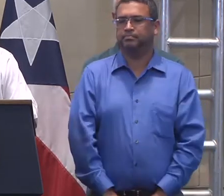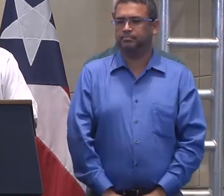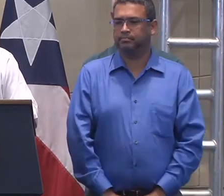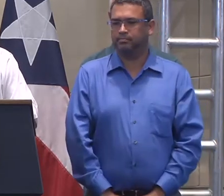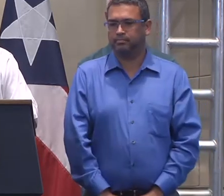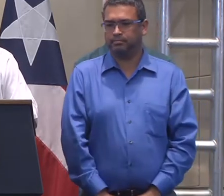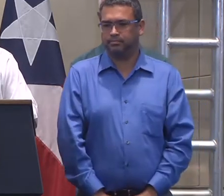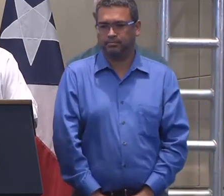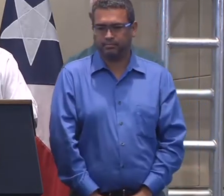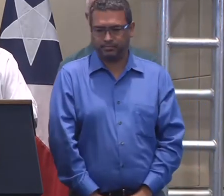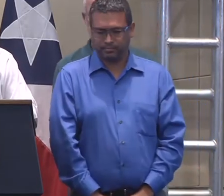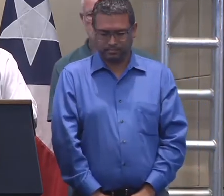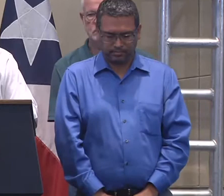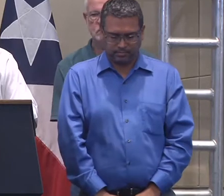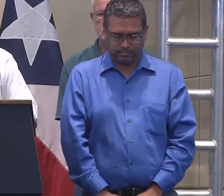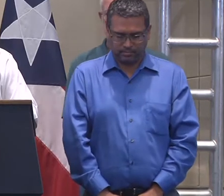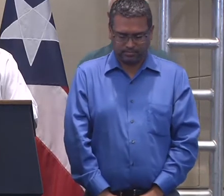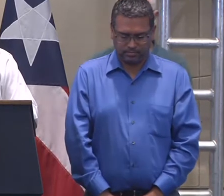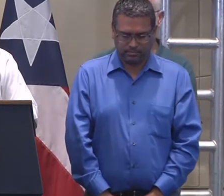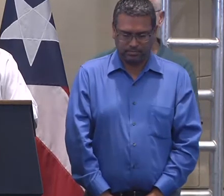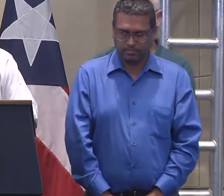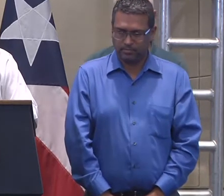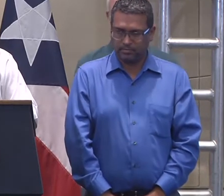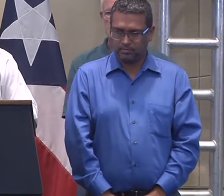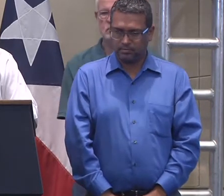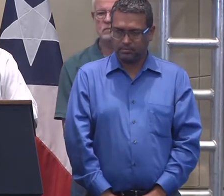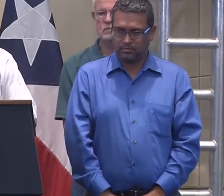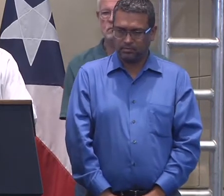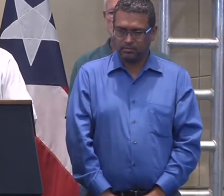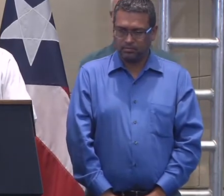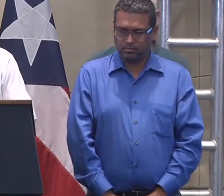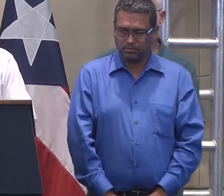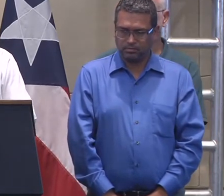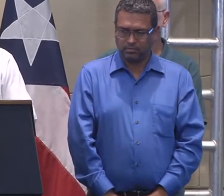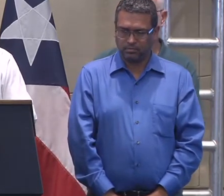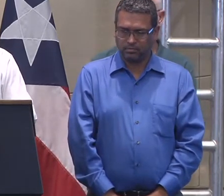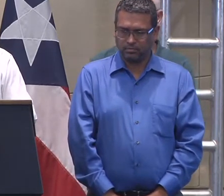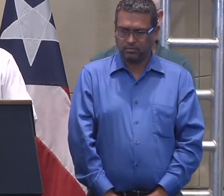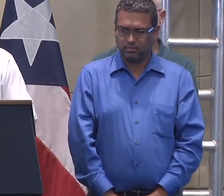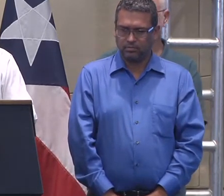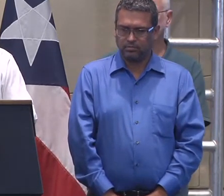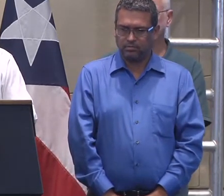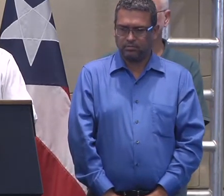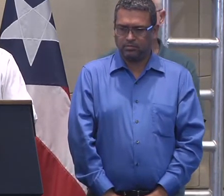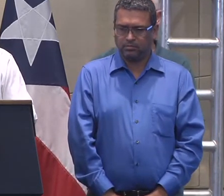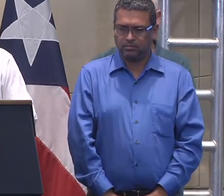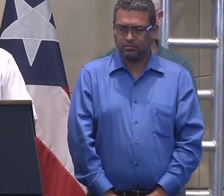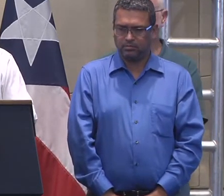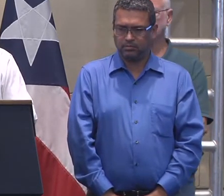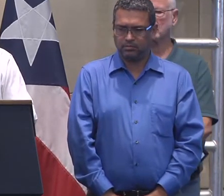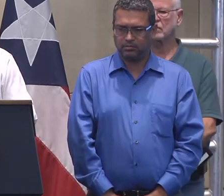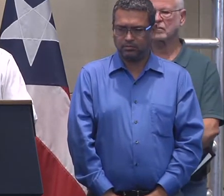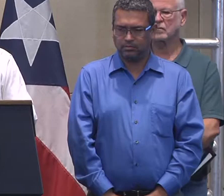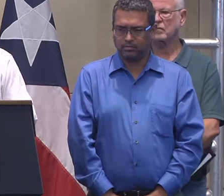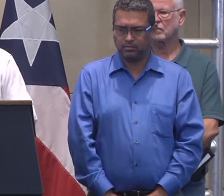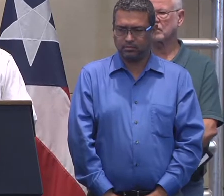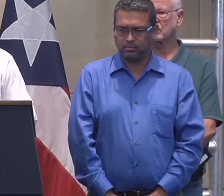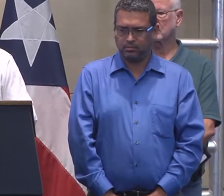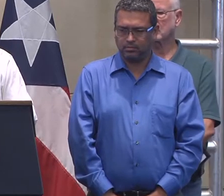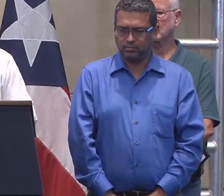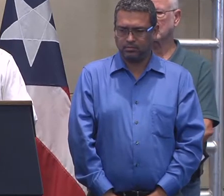Buenos días. Tengo problema con los porcientos. Okay. puede ayudar porque es que hay una información